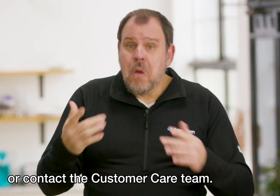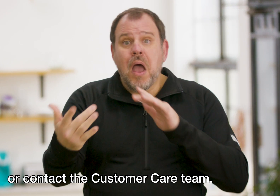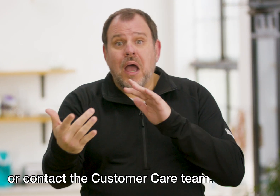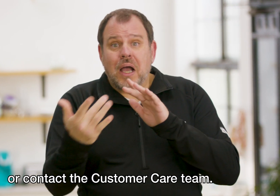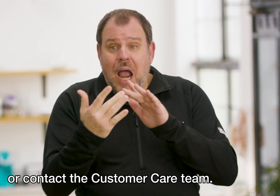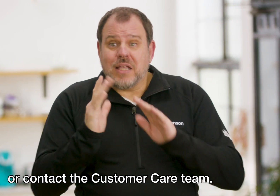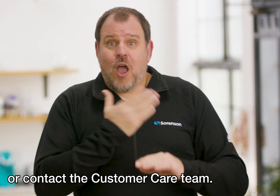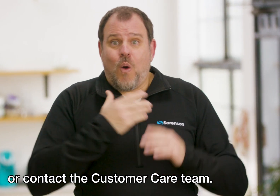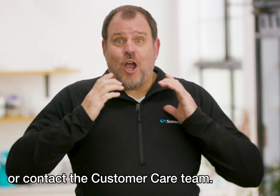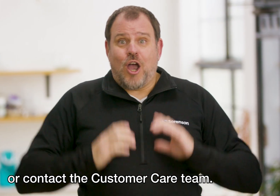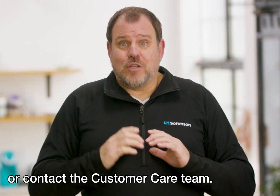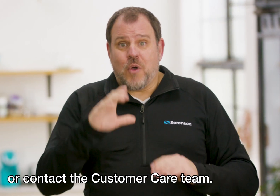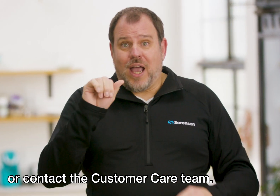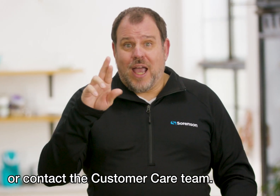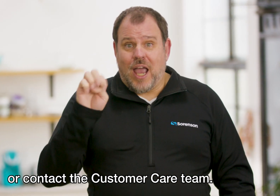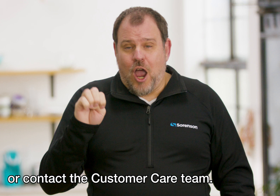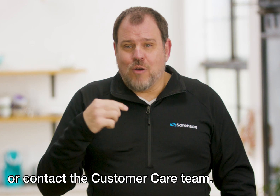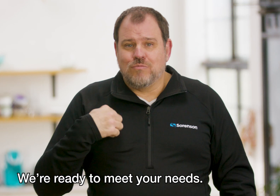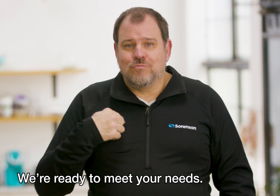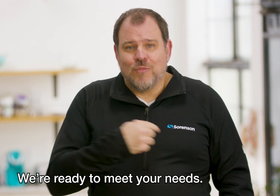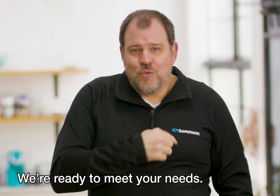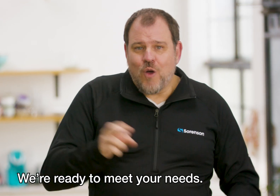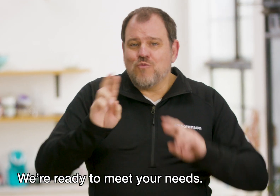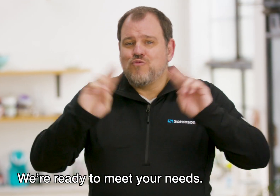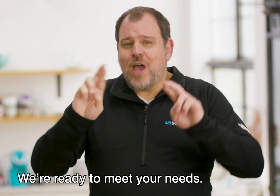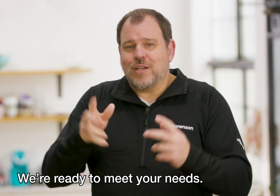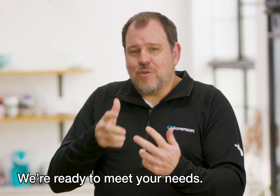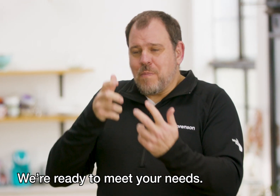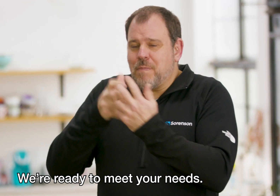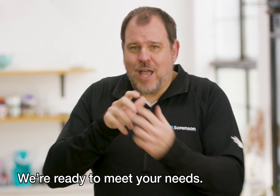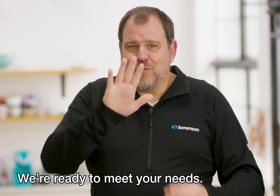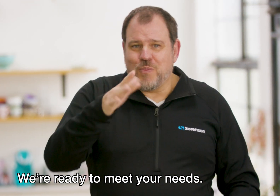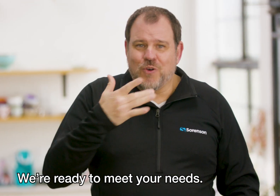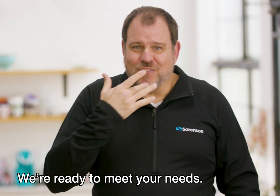Or contact the customer care team. We're ready to meet your needs.